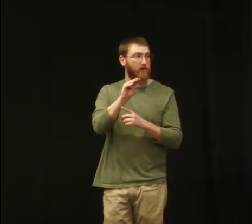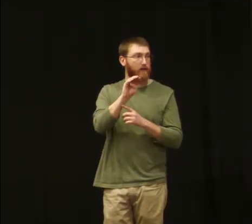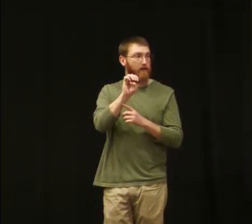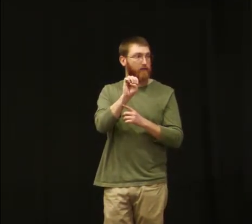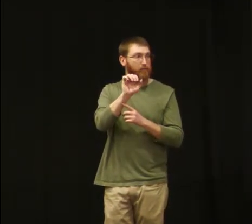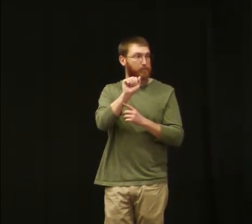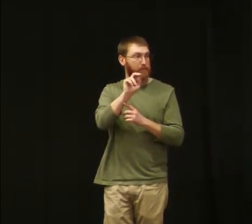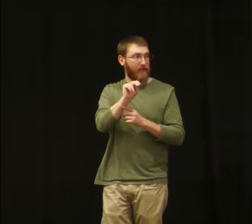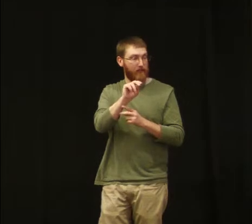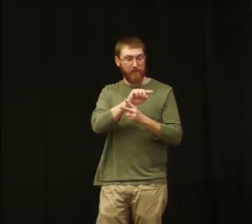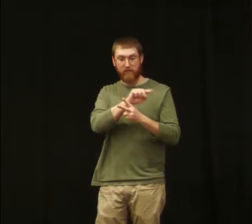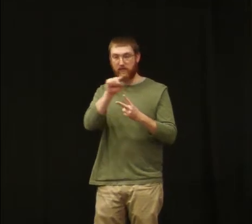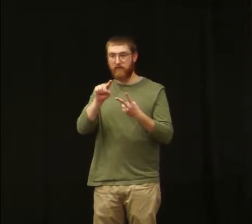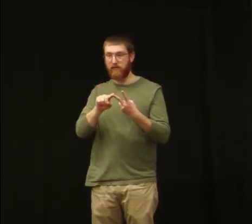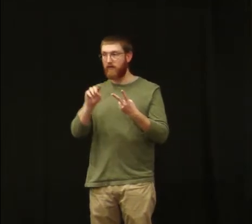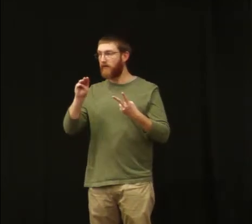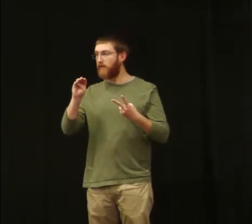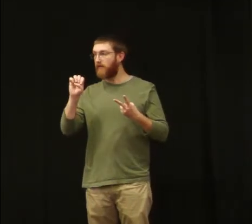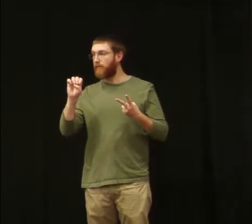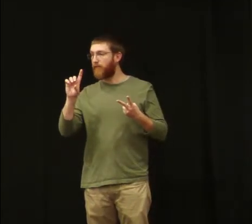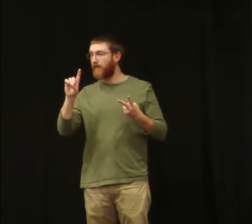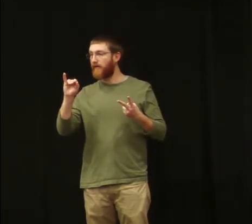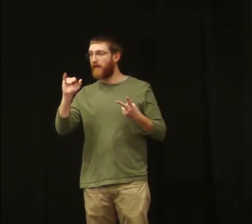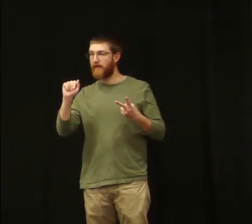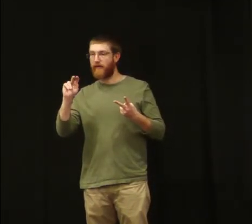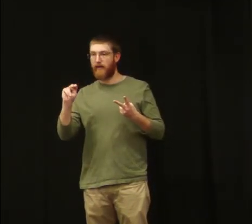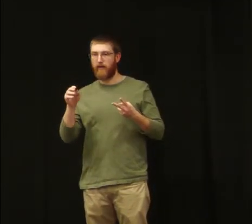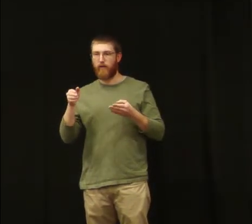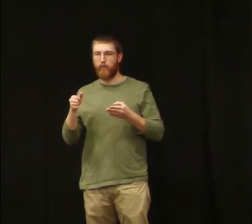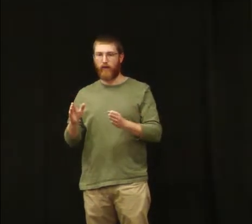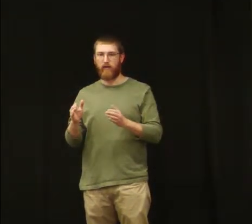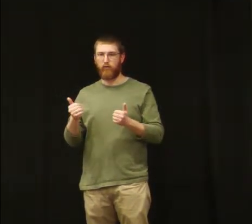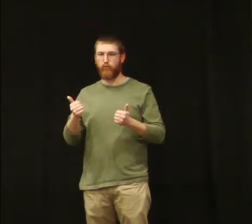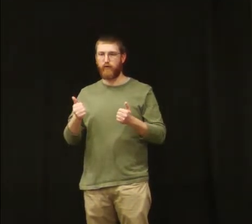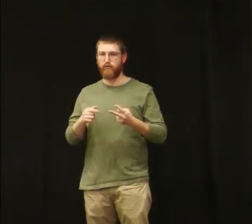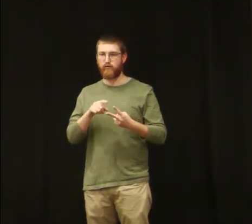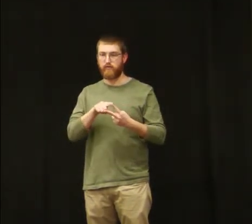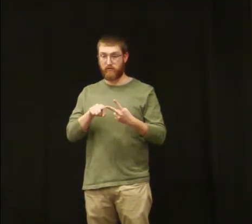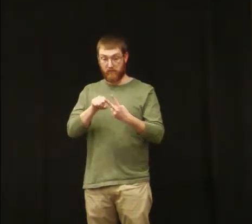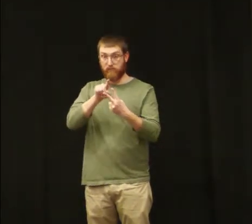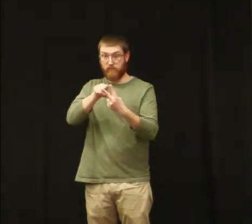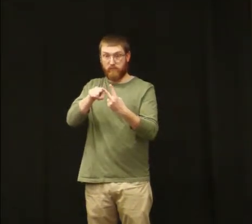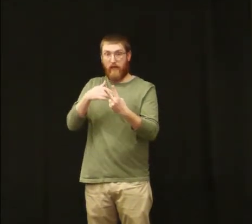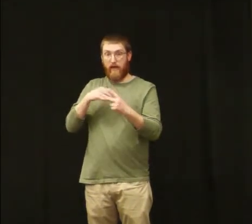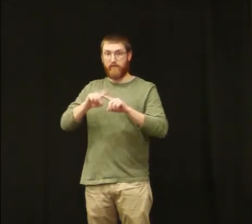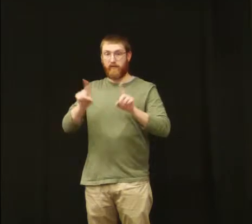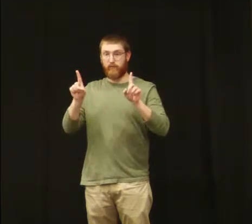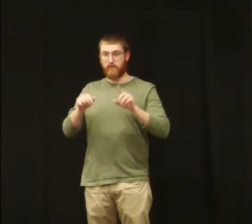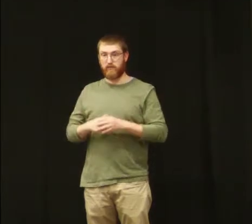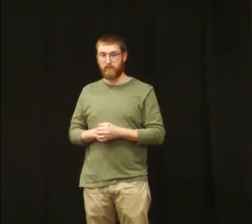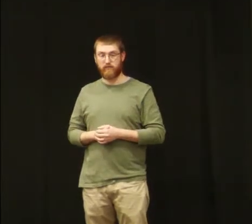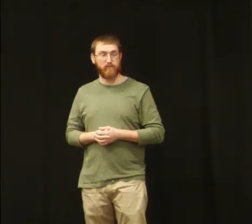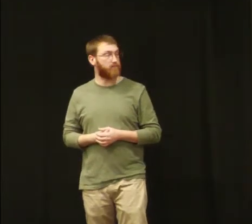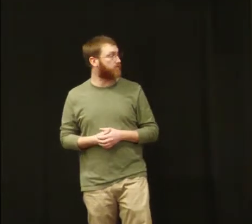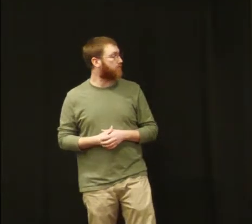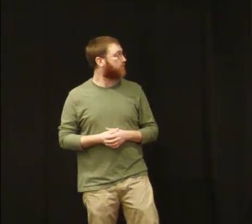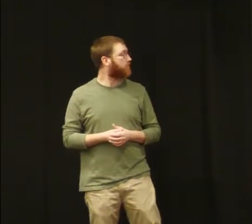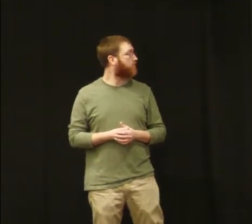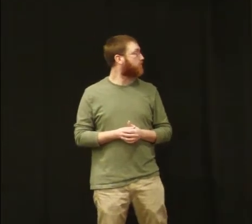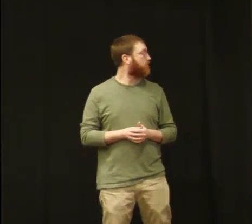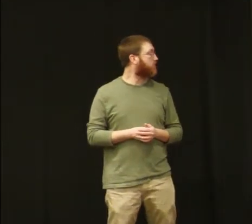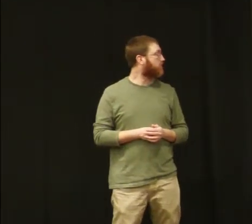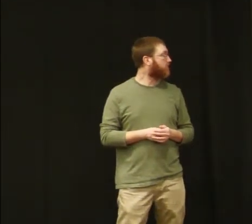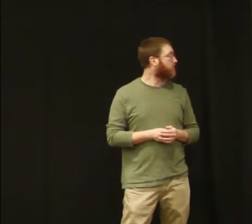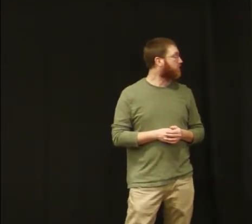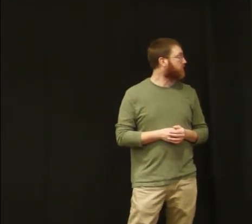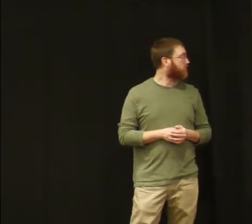determine that? And there is a difference, and there's a rationale for each of those. So progress monitoring data, if you